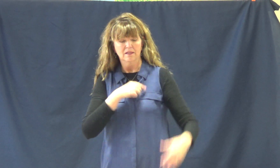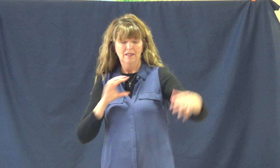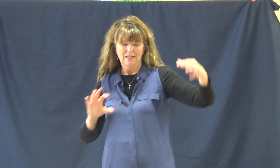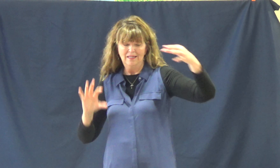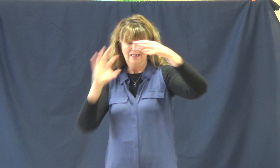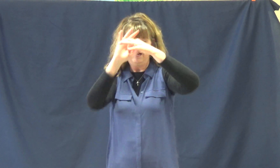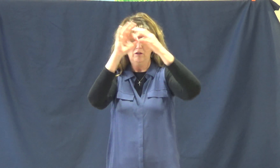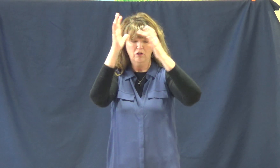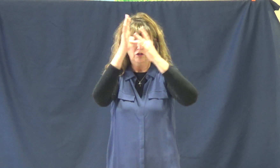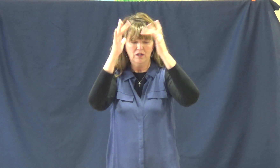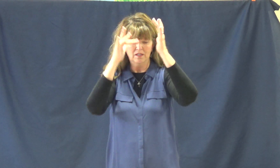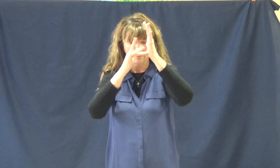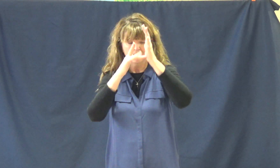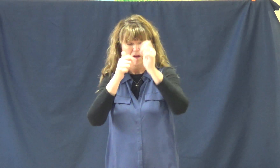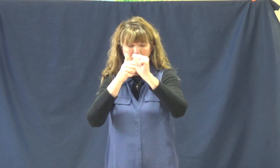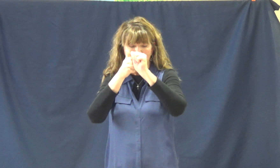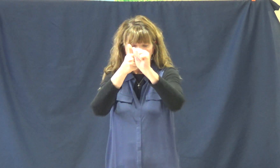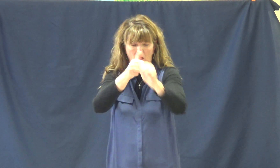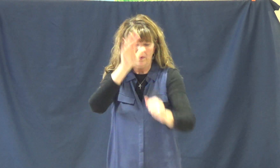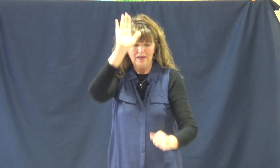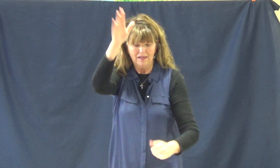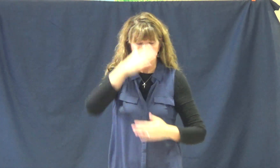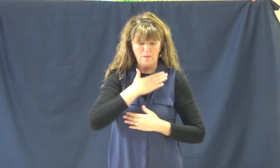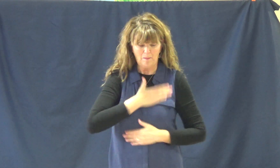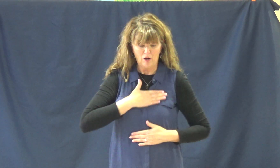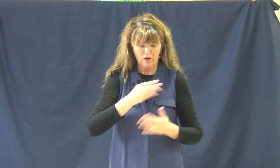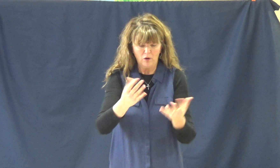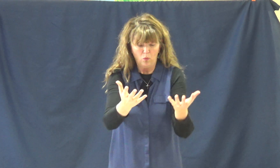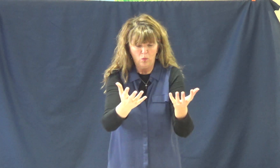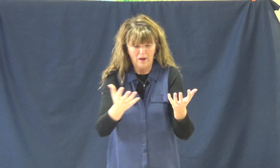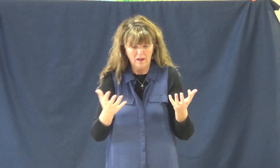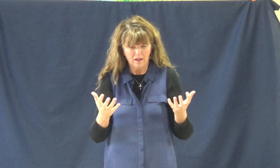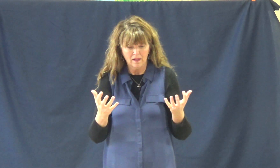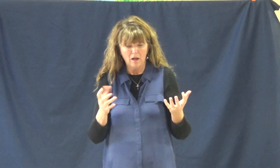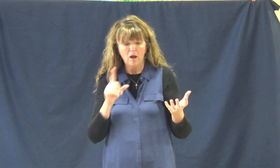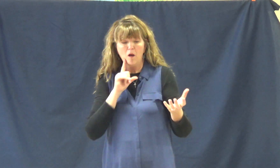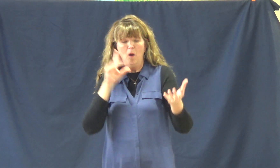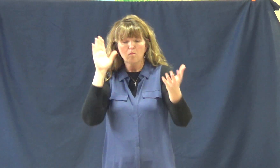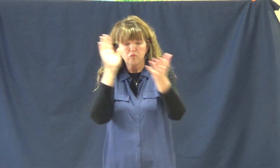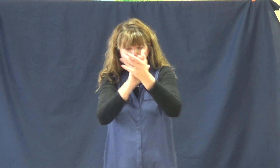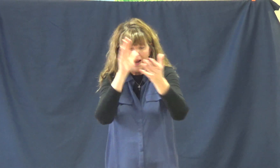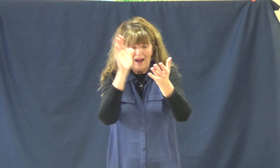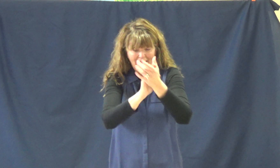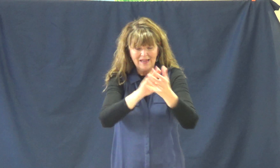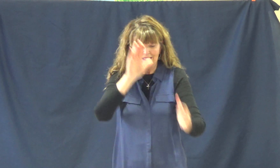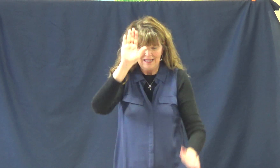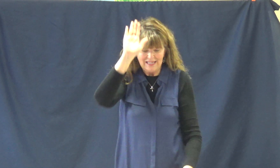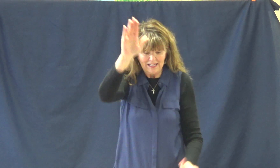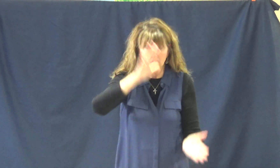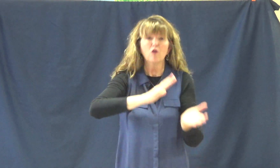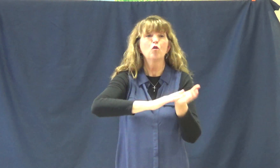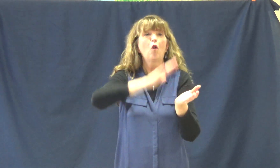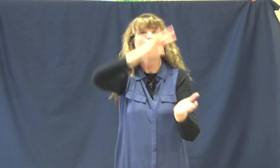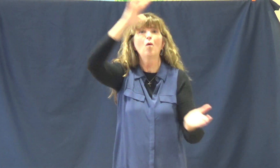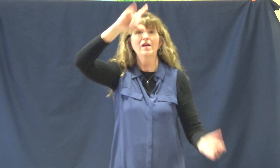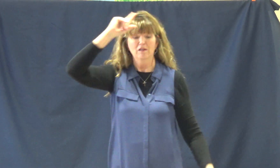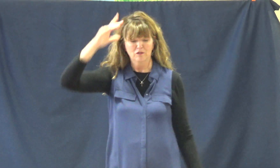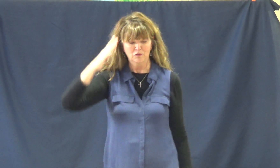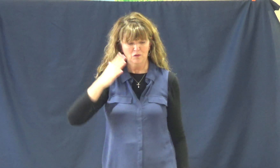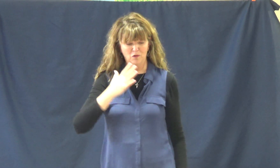for adoption to sonship through Jesus Christ in accordance with his pleasure and will, to the praise of